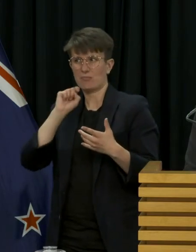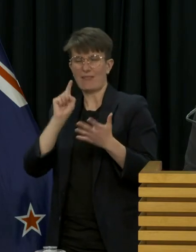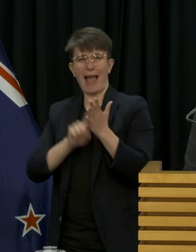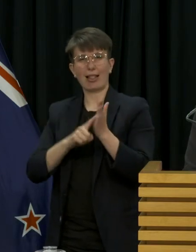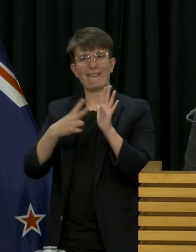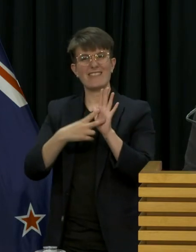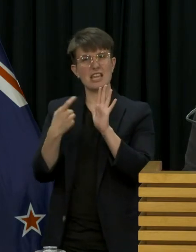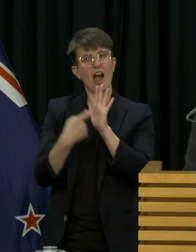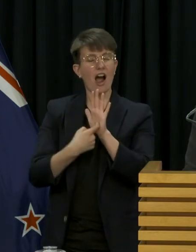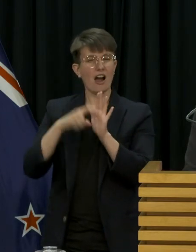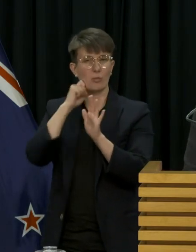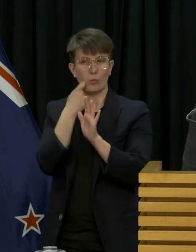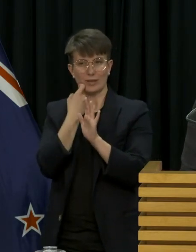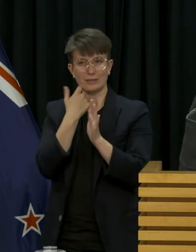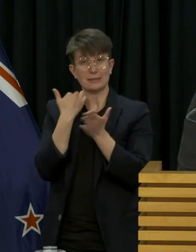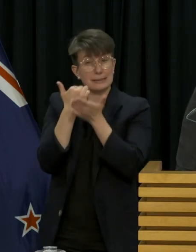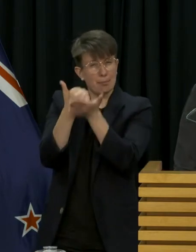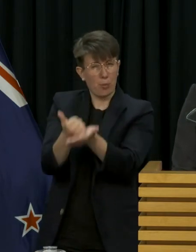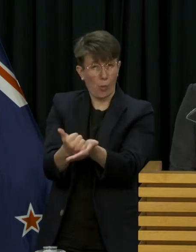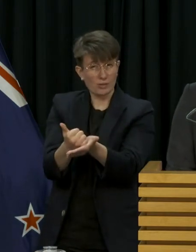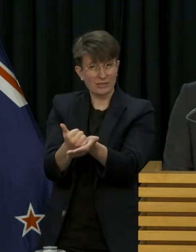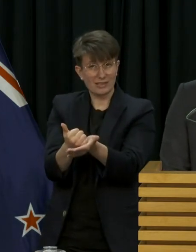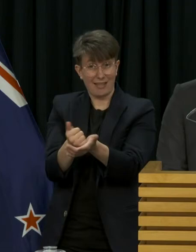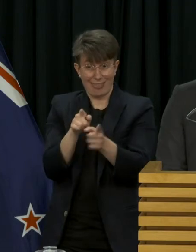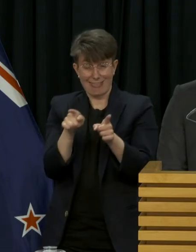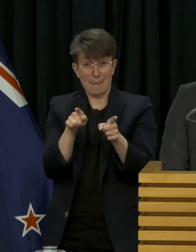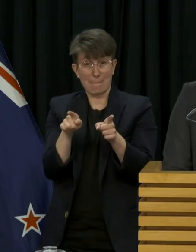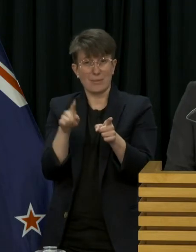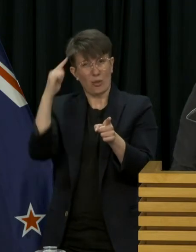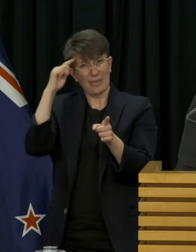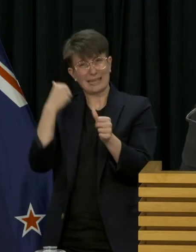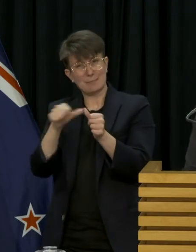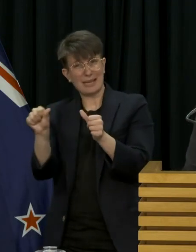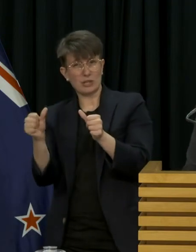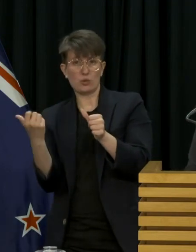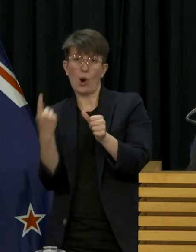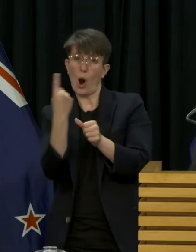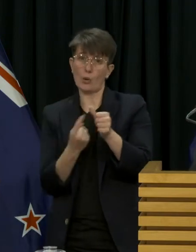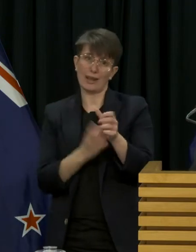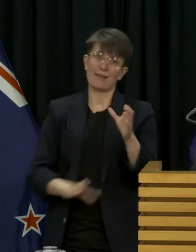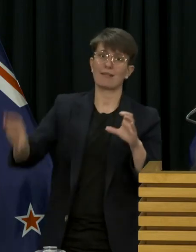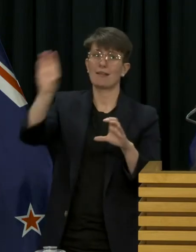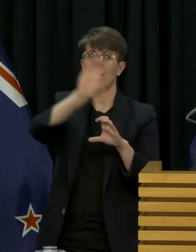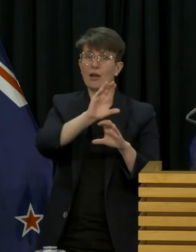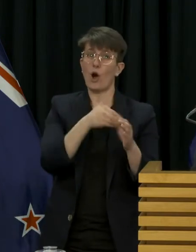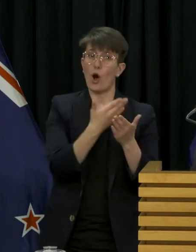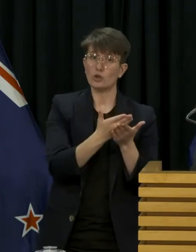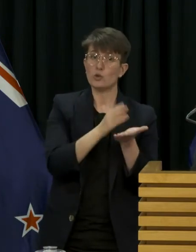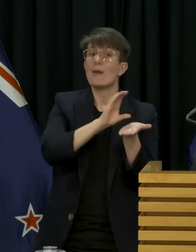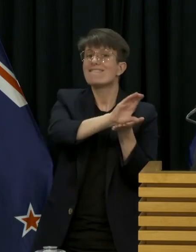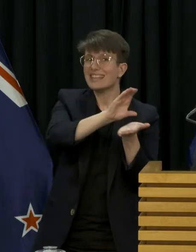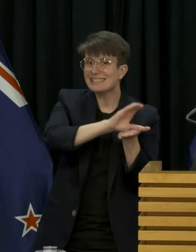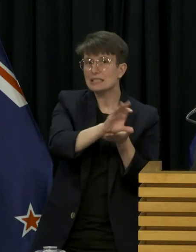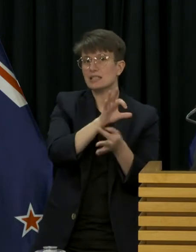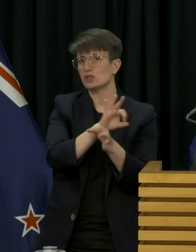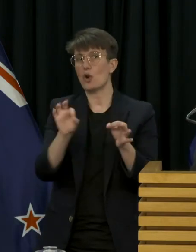on both types of lending, or would you rather they just be put back on for investors? Yeah, I am pleased that there's that